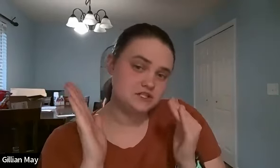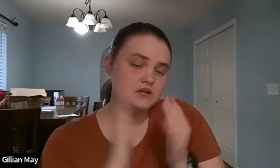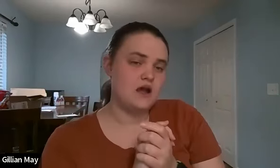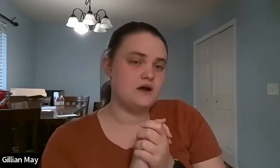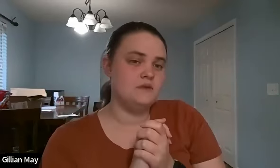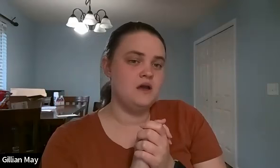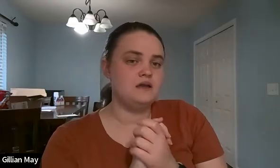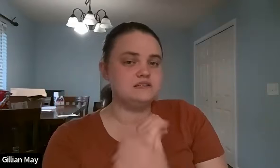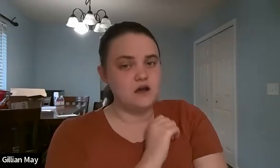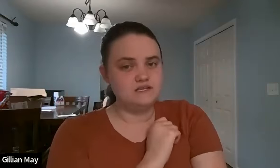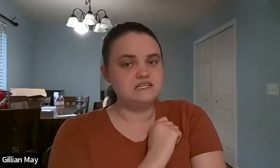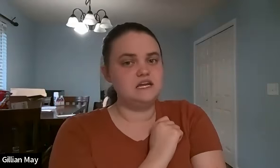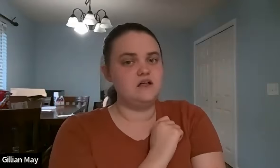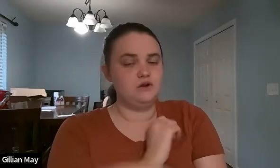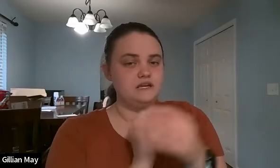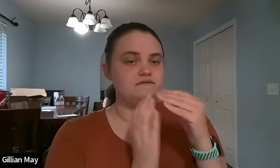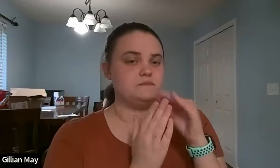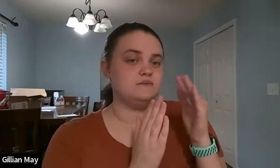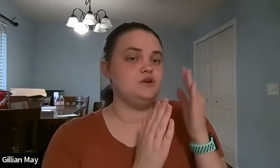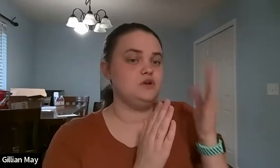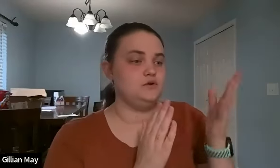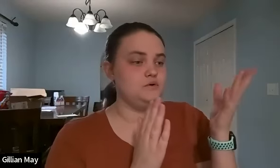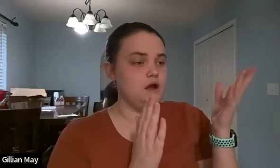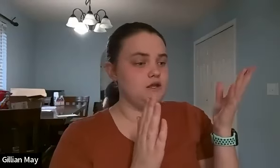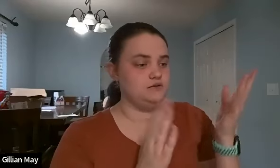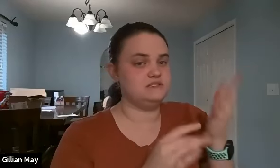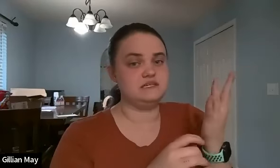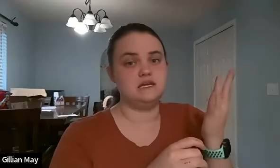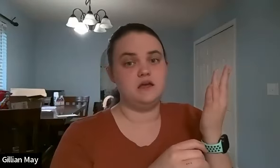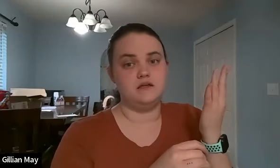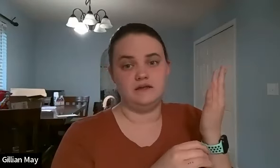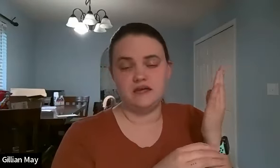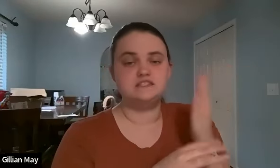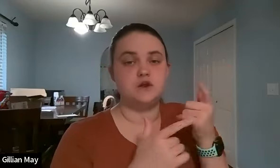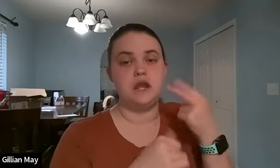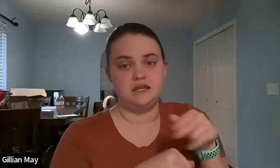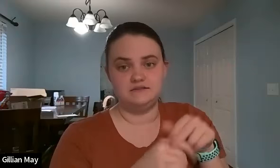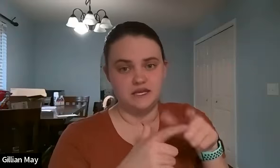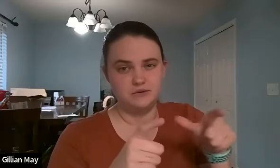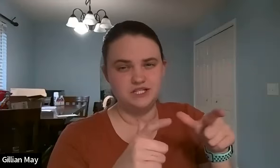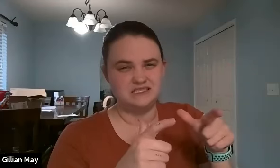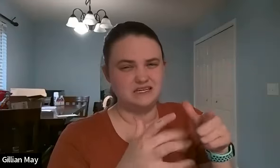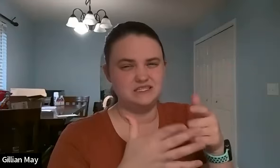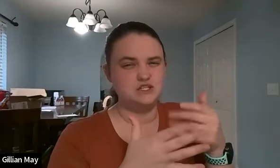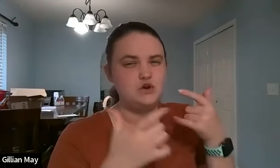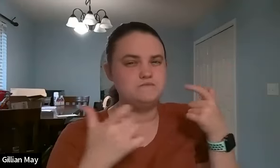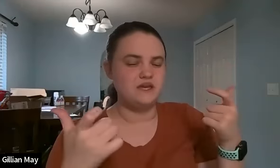teacher. Because obviously learning it from someone who uses it like that's their native language is like so